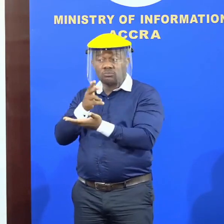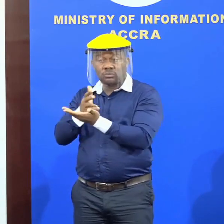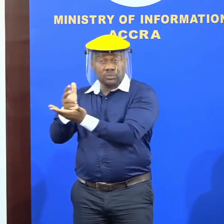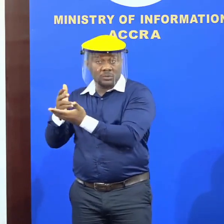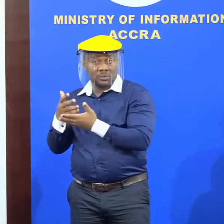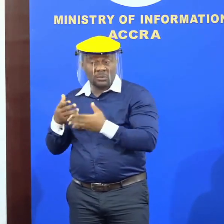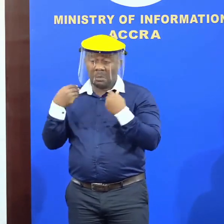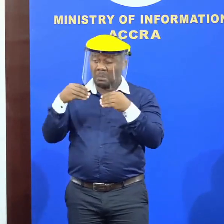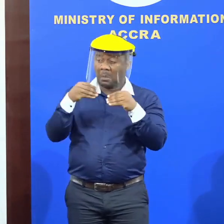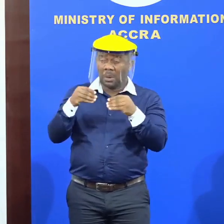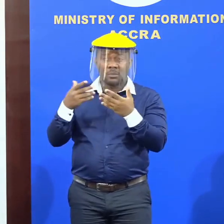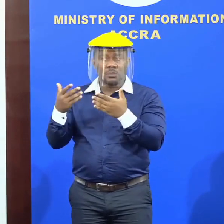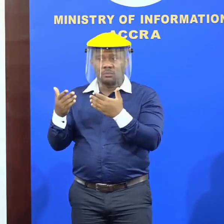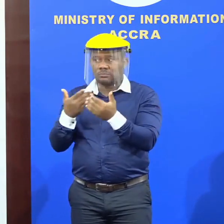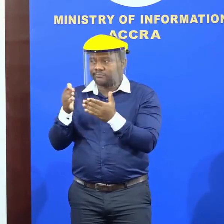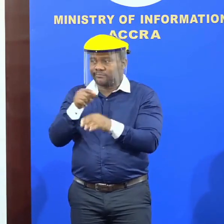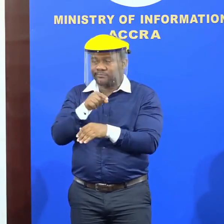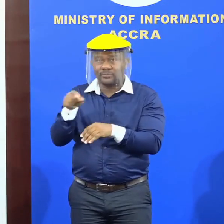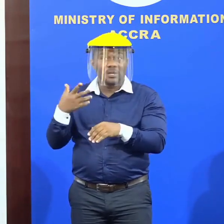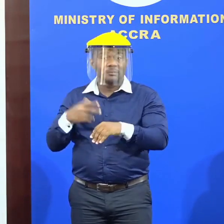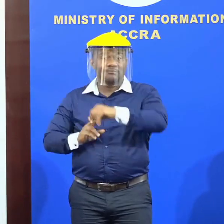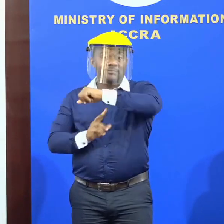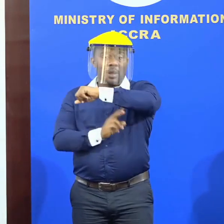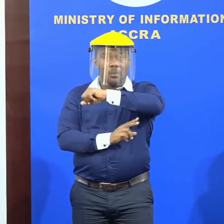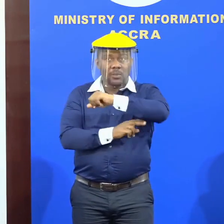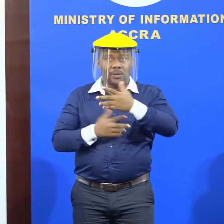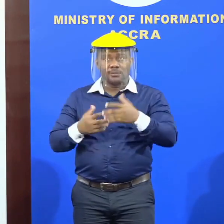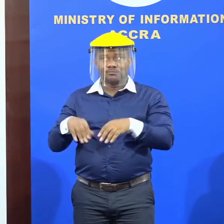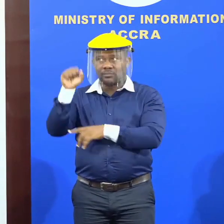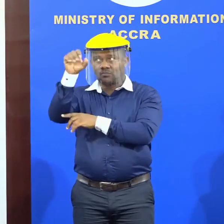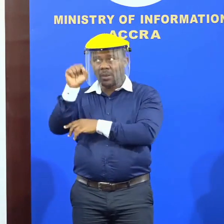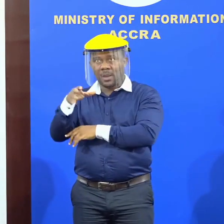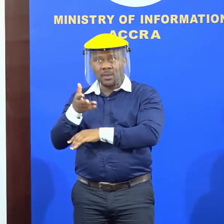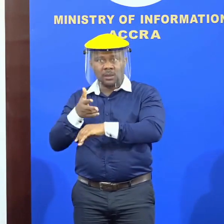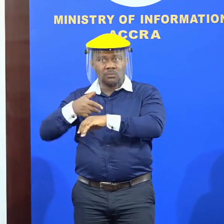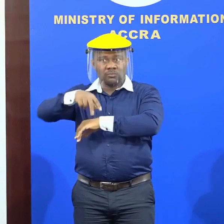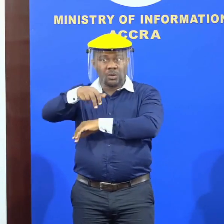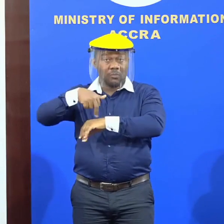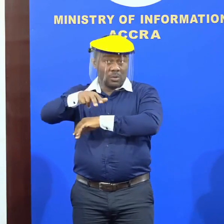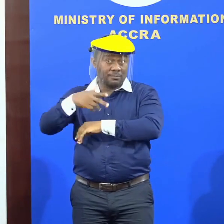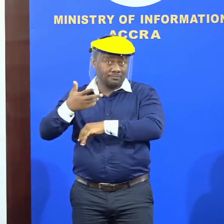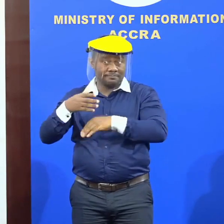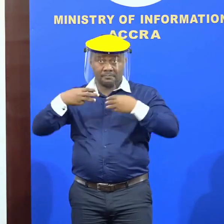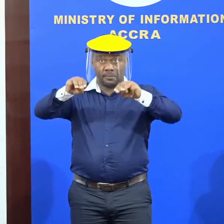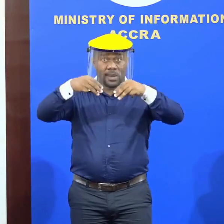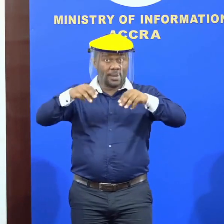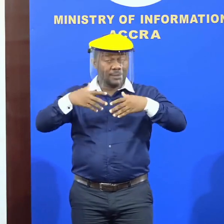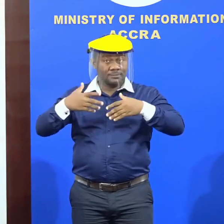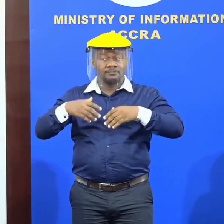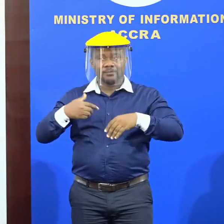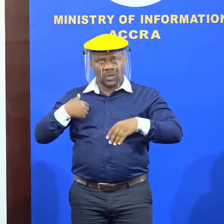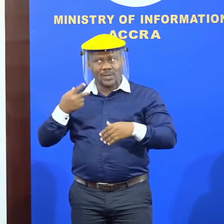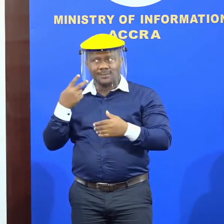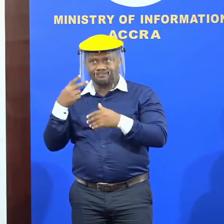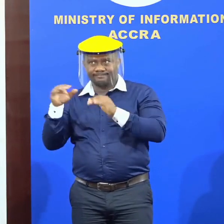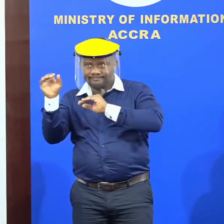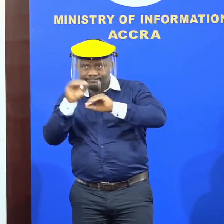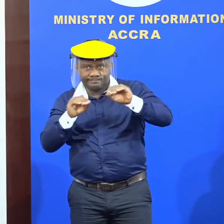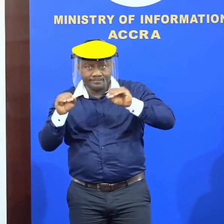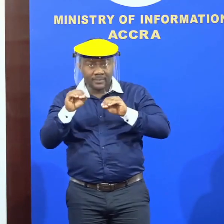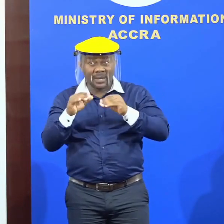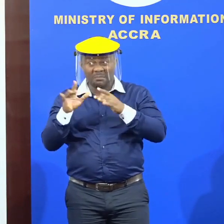intersections, overhead, under traffic lights, crossings, markets, and commercial centers, etc. The data was